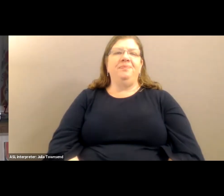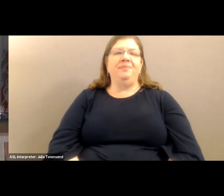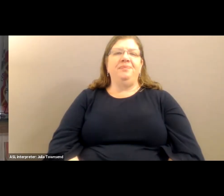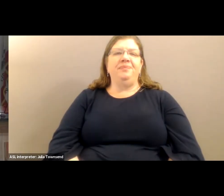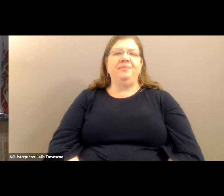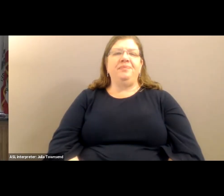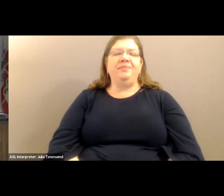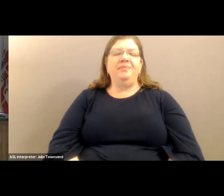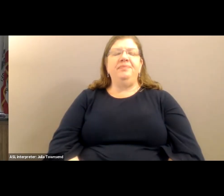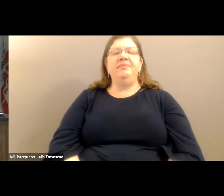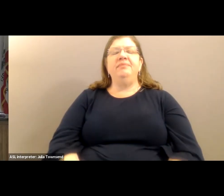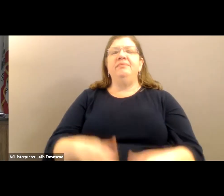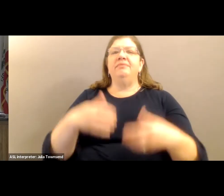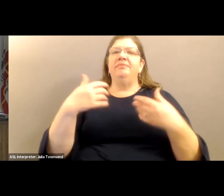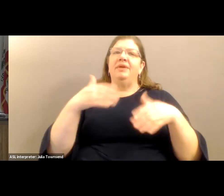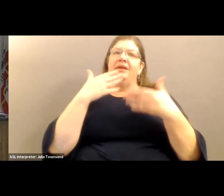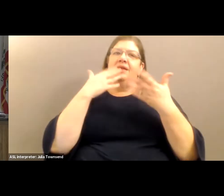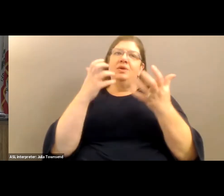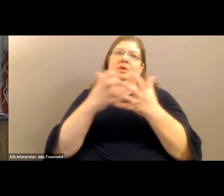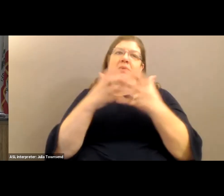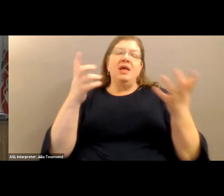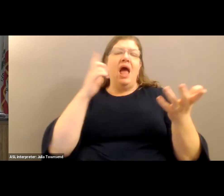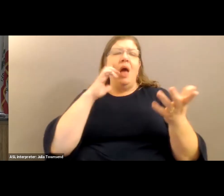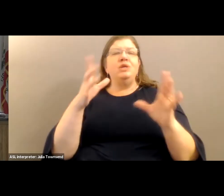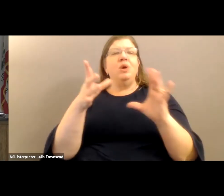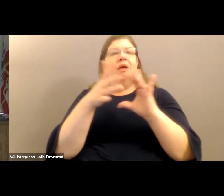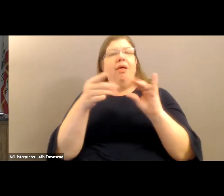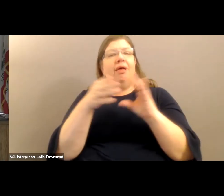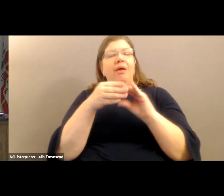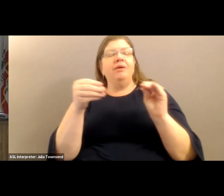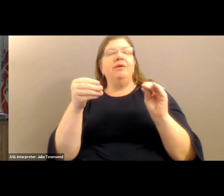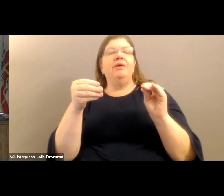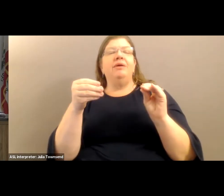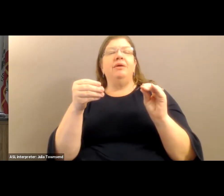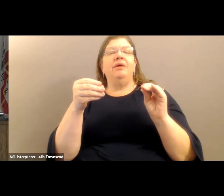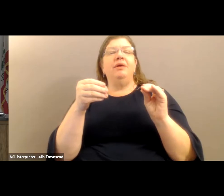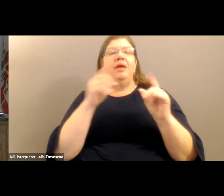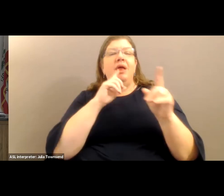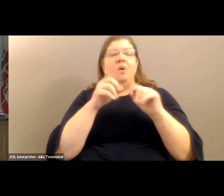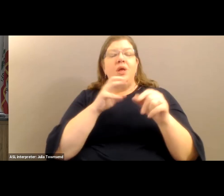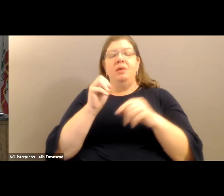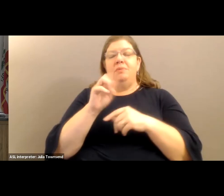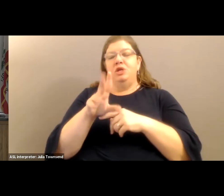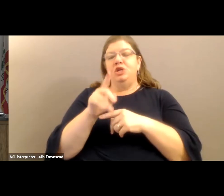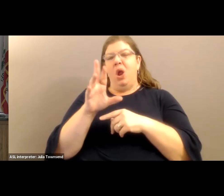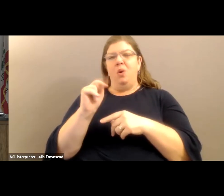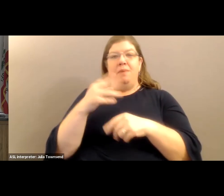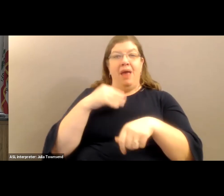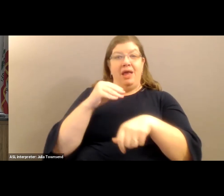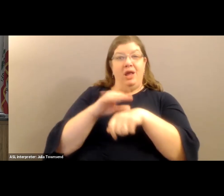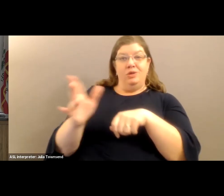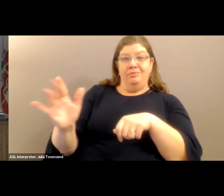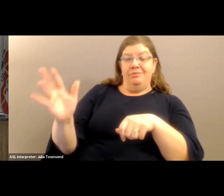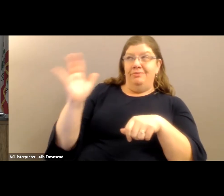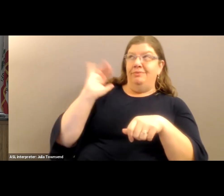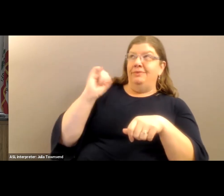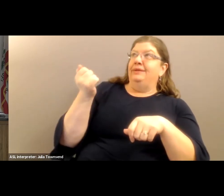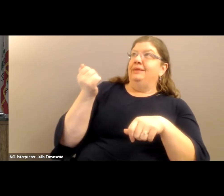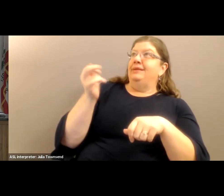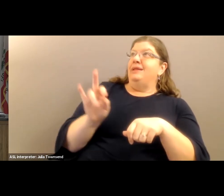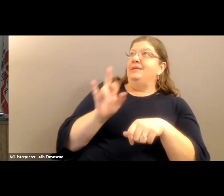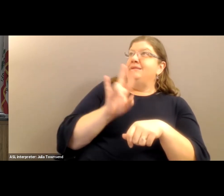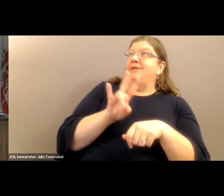Thank you so much. I was just going to mention a little story that I had with Mr. Kiernan way back in 1977.